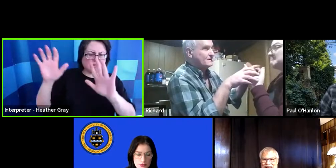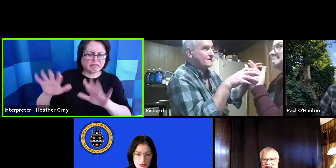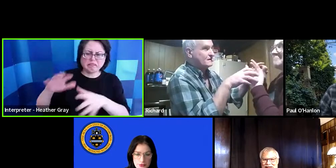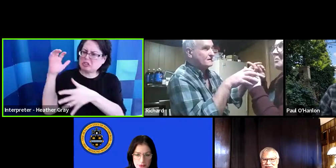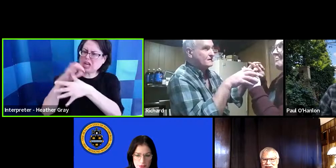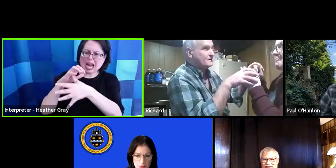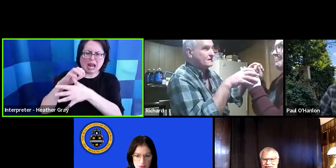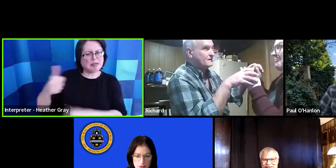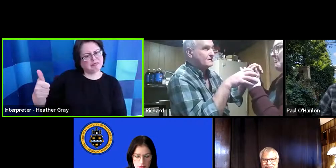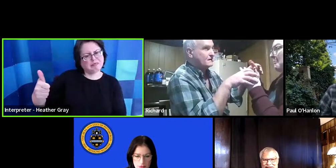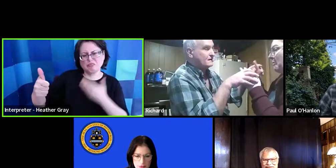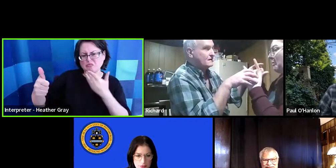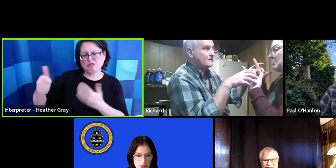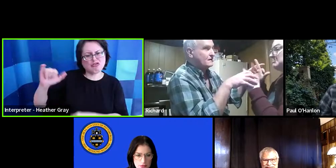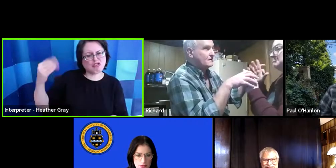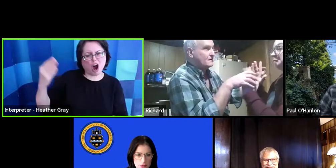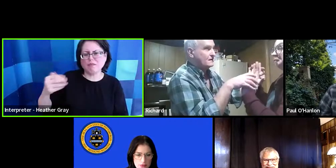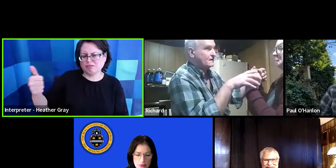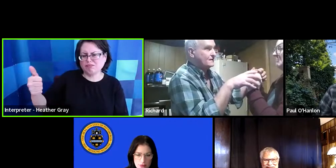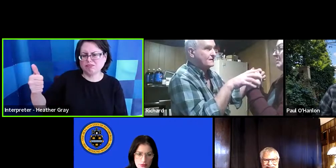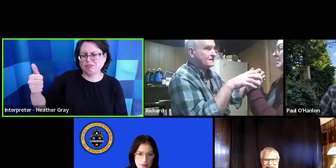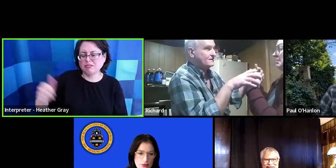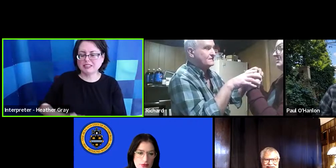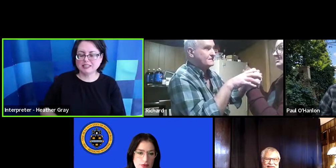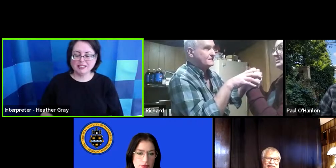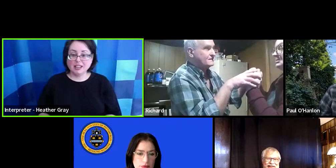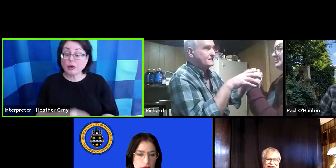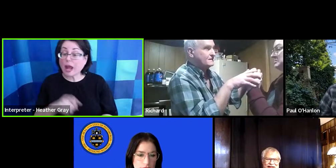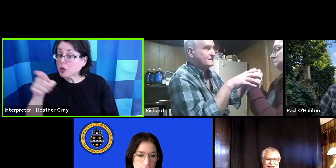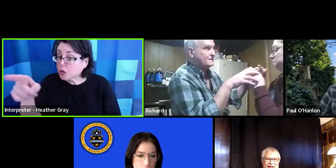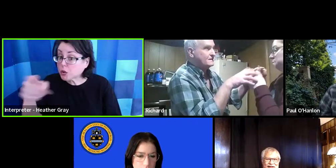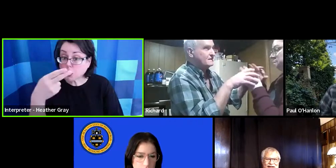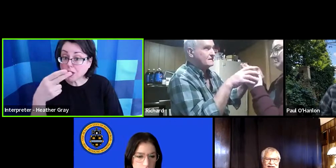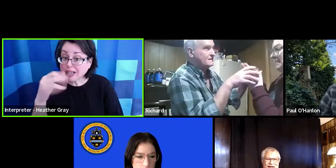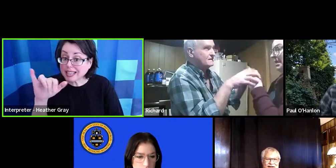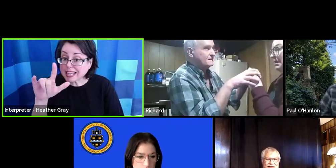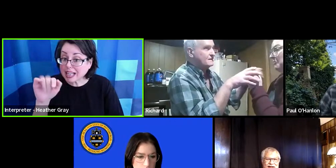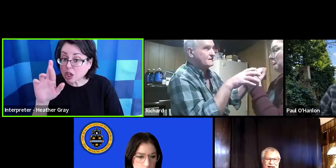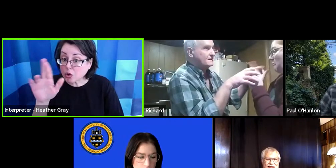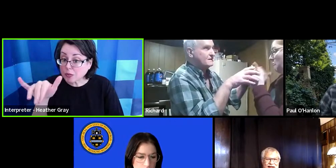add. Okay, then Hillary, do you want to add anything since you were in the meeting?